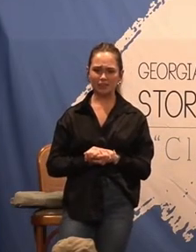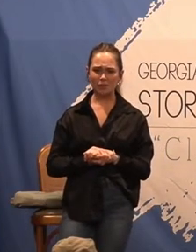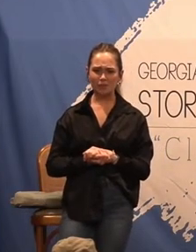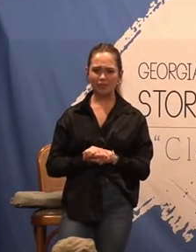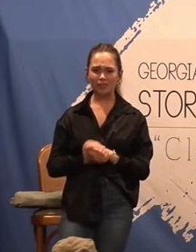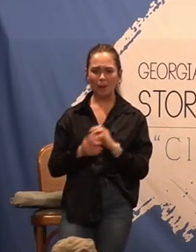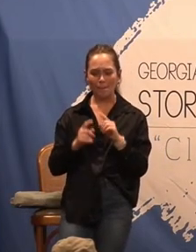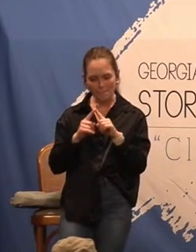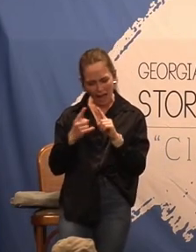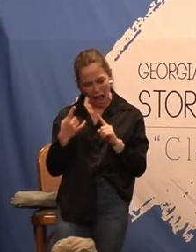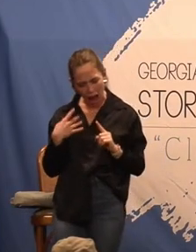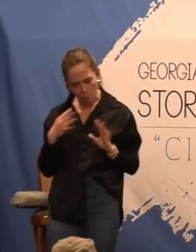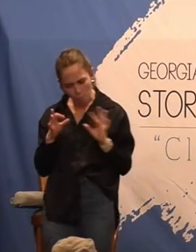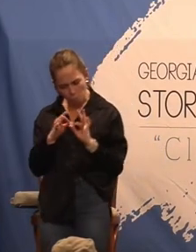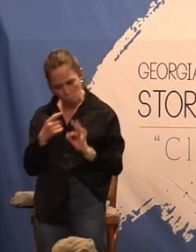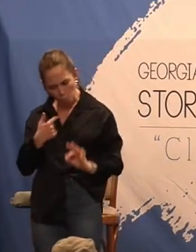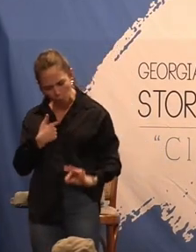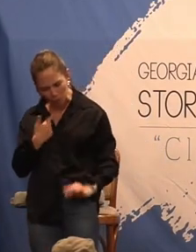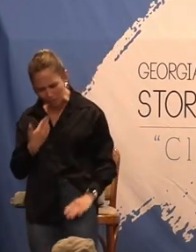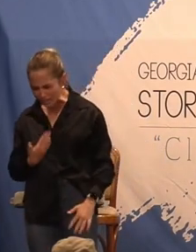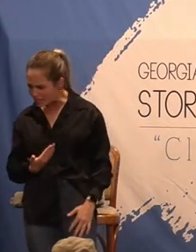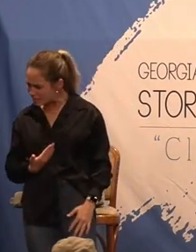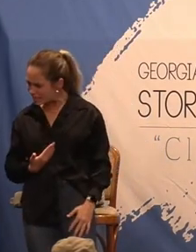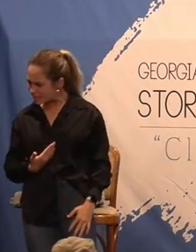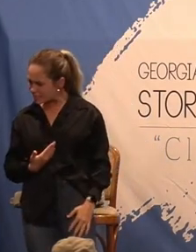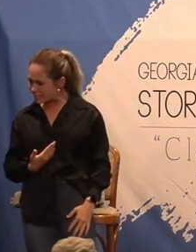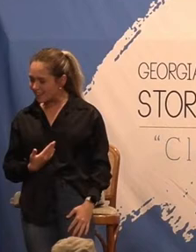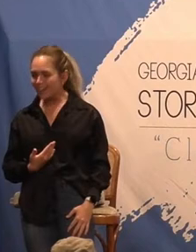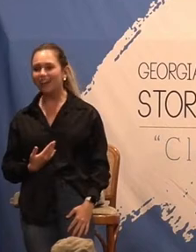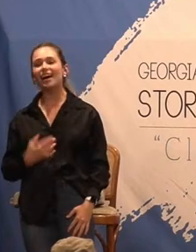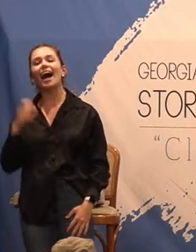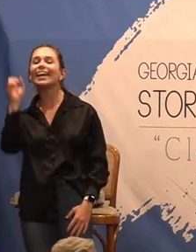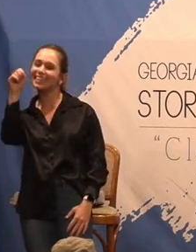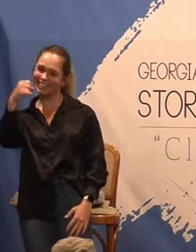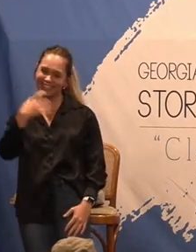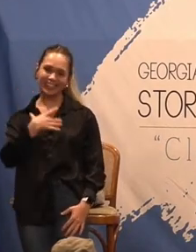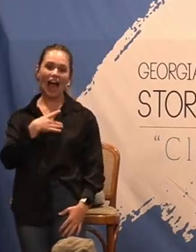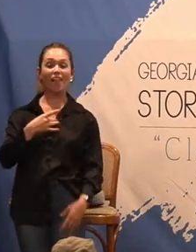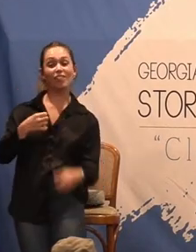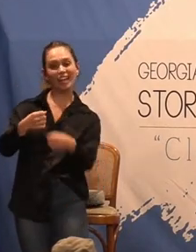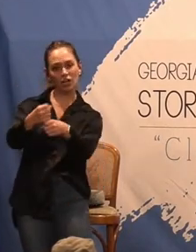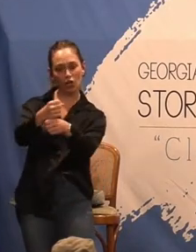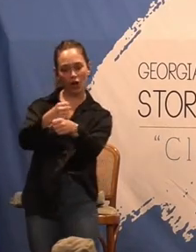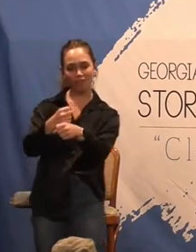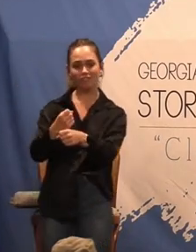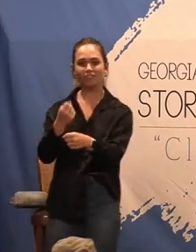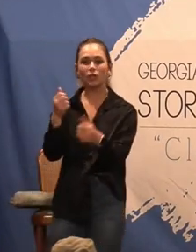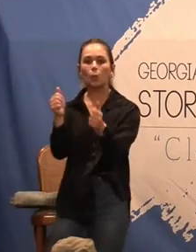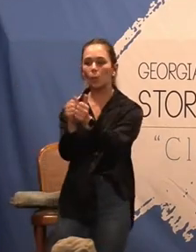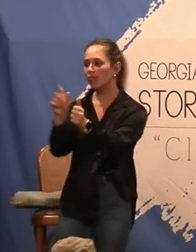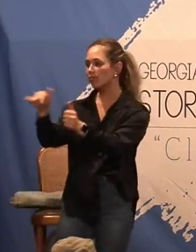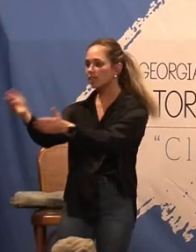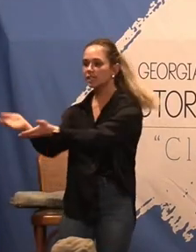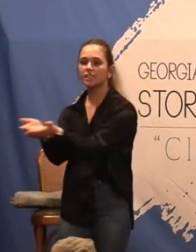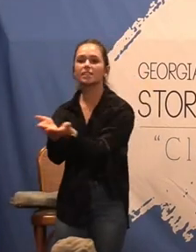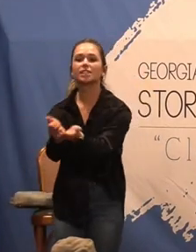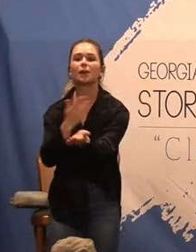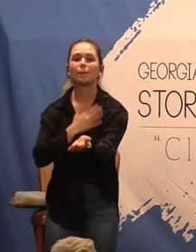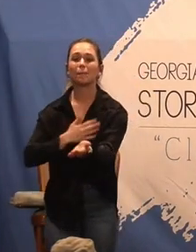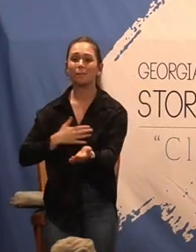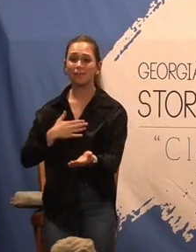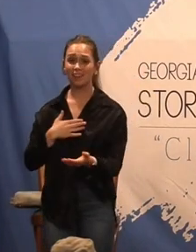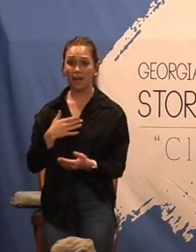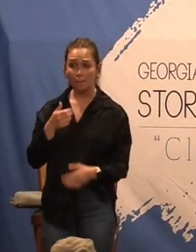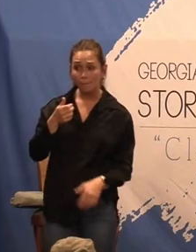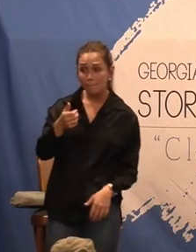But aren't I worth it? Hi, yes, I'd like a coffee drink in this, please. You'd like a